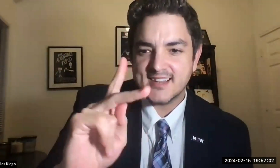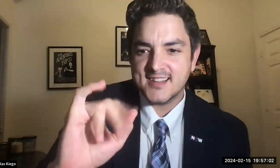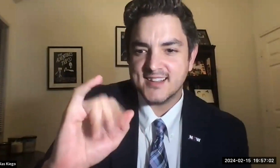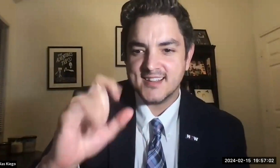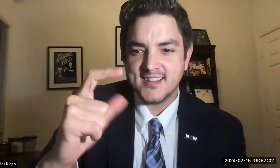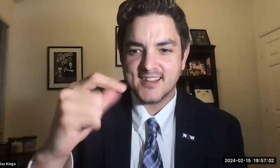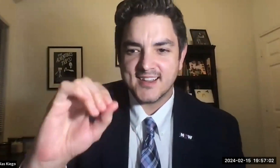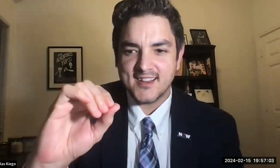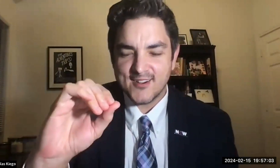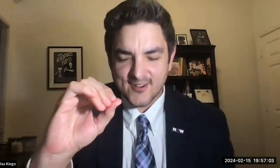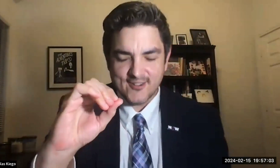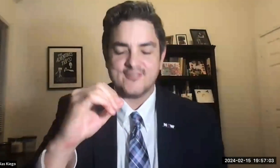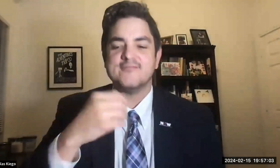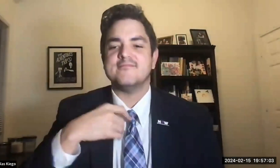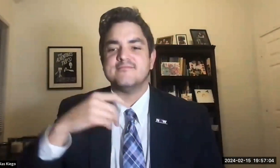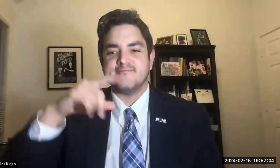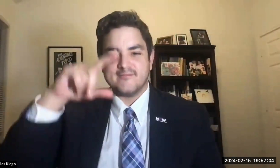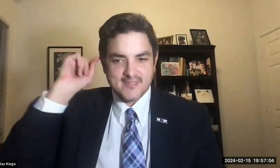My name is Nick